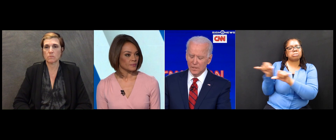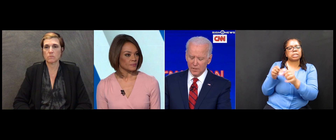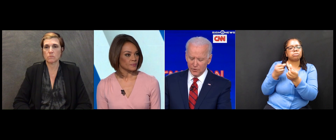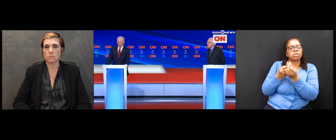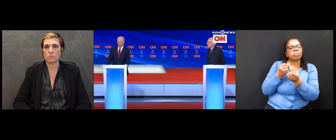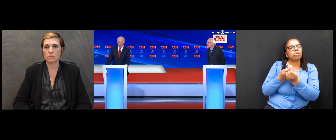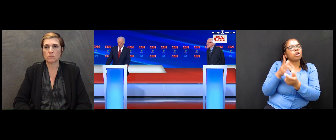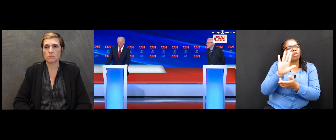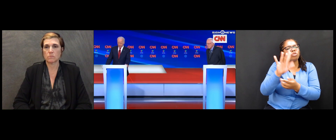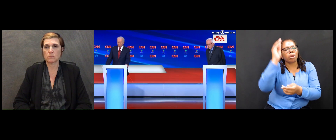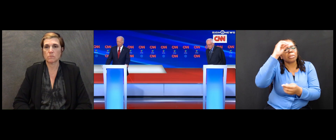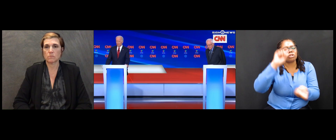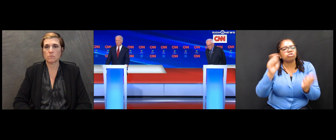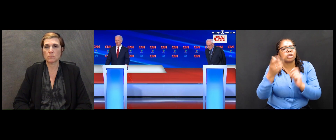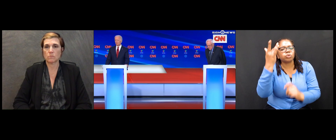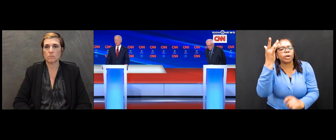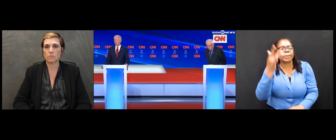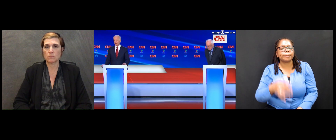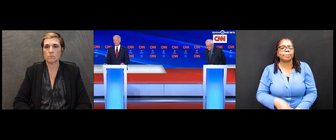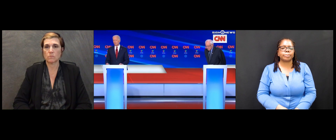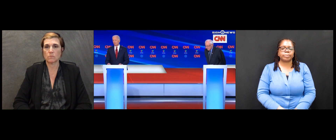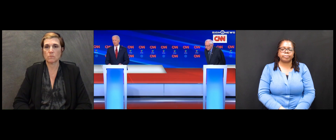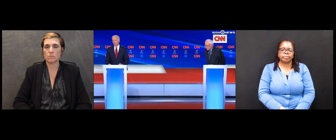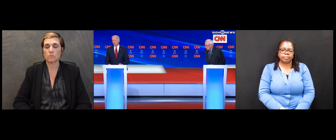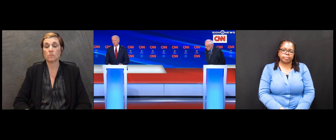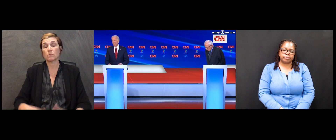changed? Two things. Number one, let's talk about the